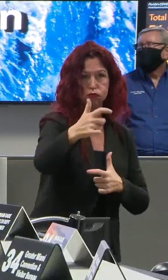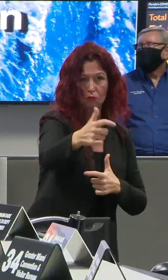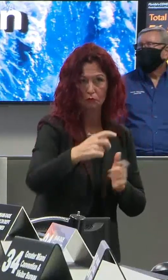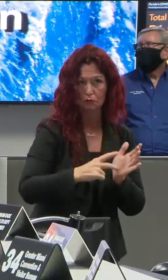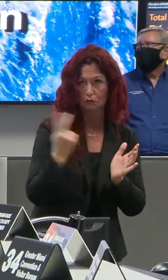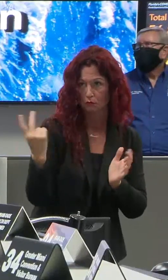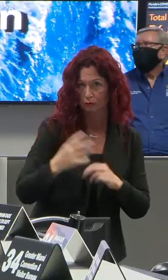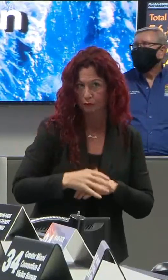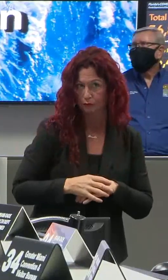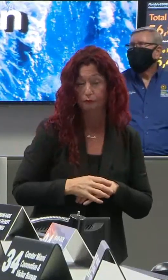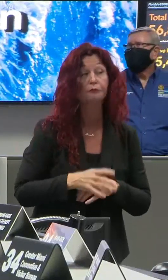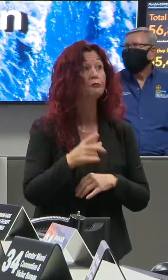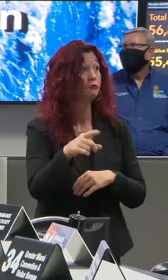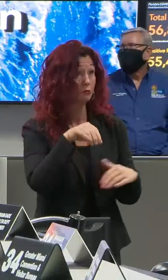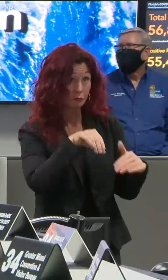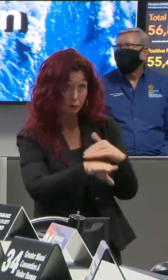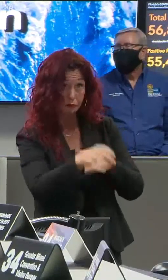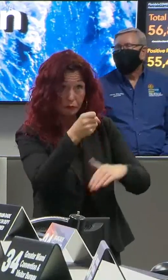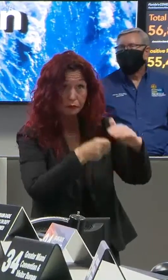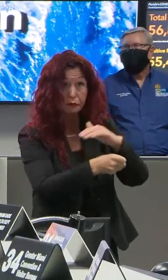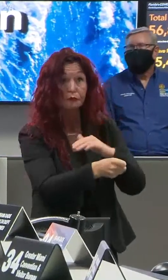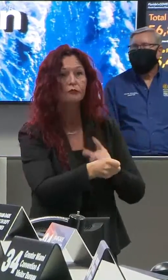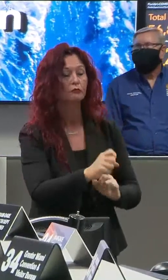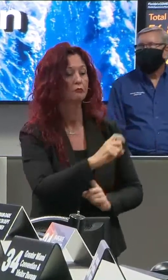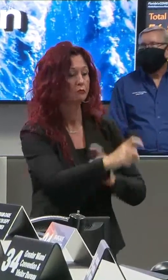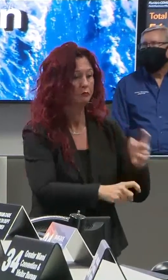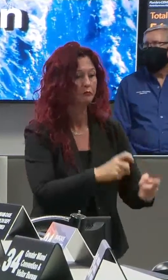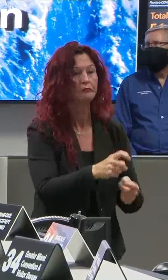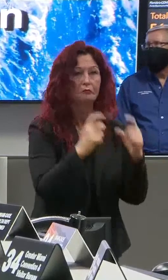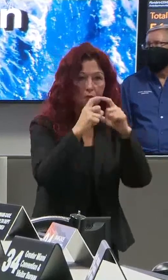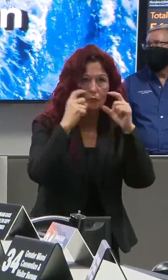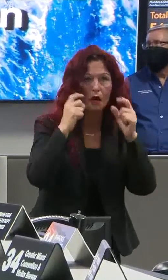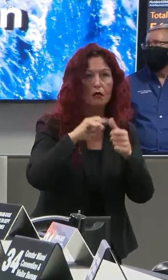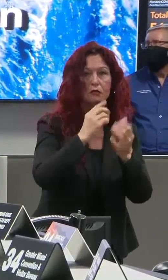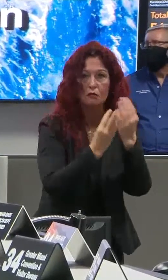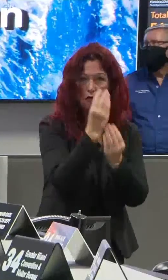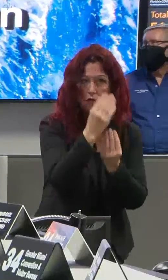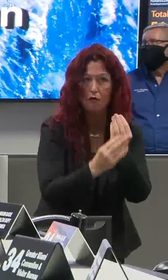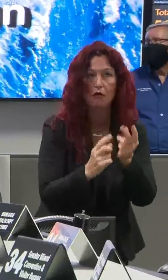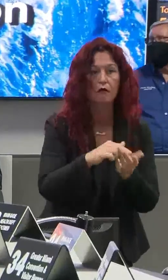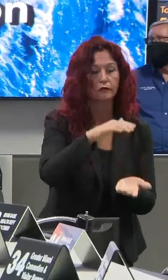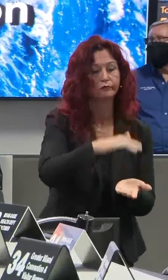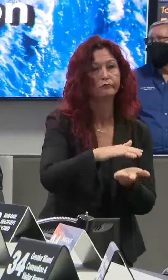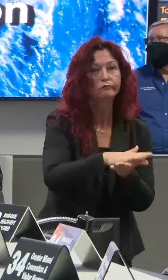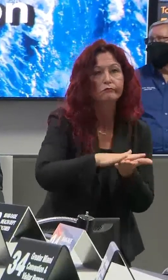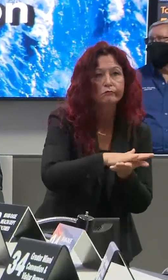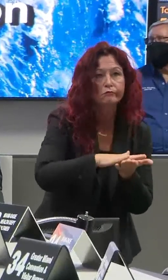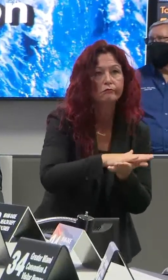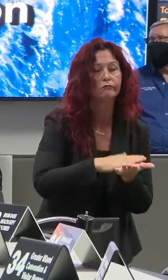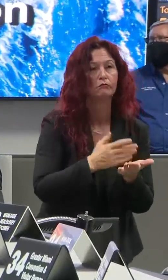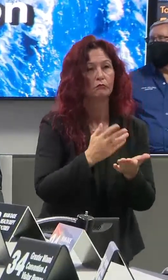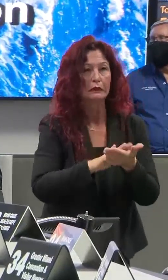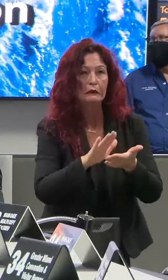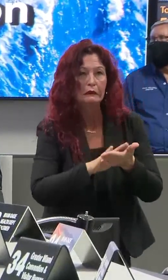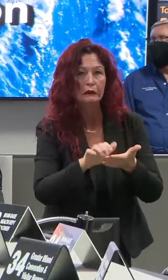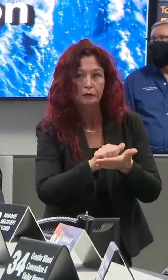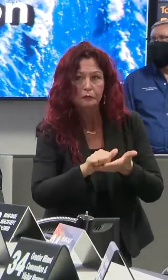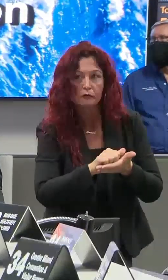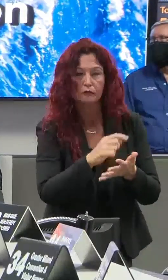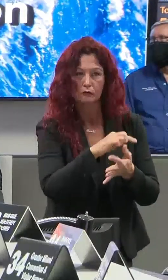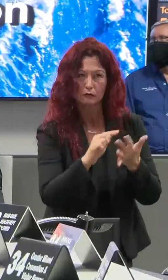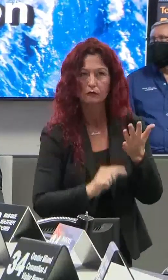when they arrive at the evacuation centers, including a mask, gloves, hand sanitizers, and wipes. It's always good that you